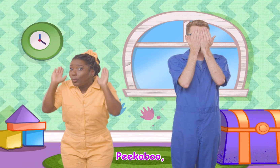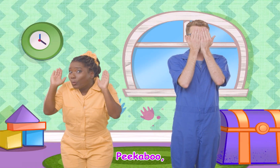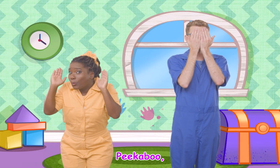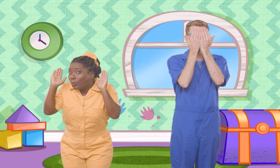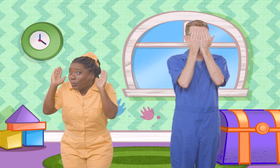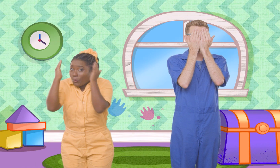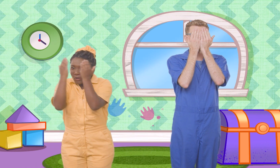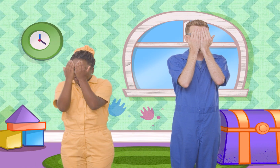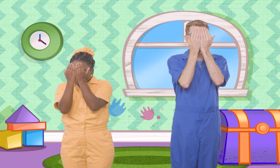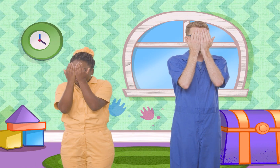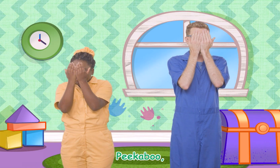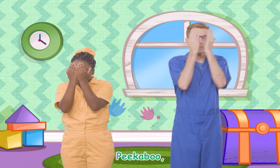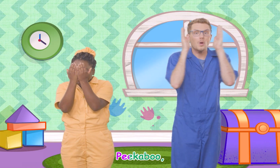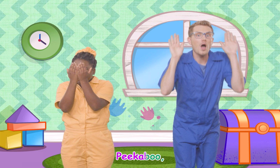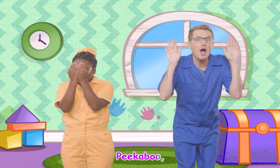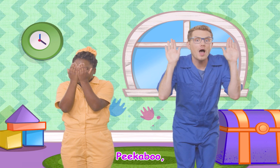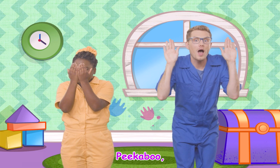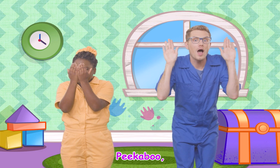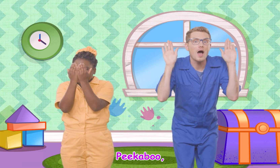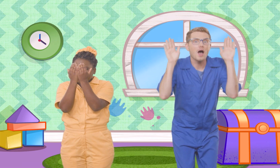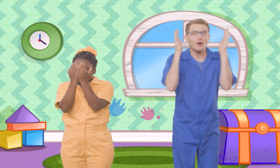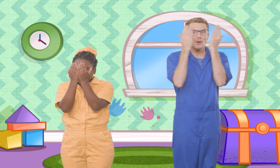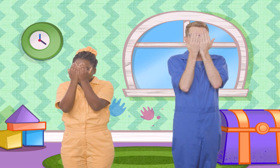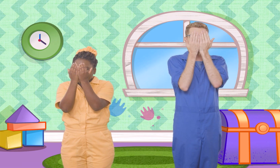Peekaboo. Peekaboo.